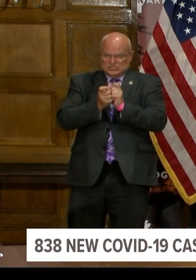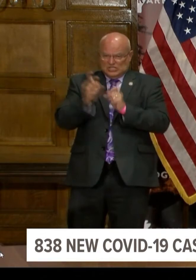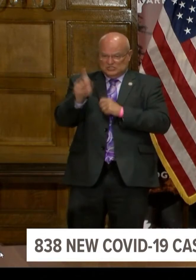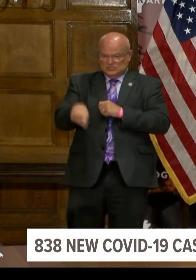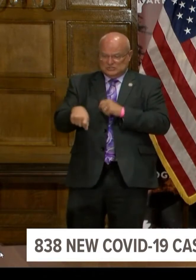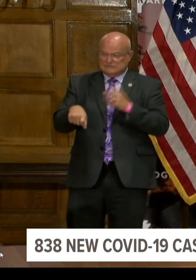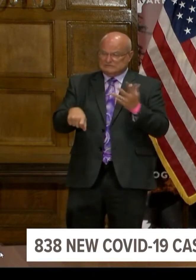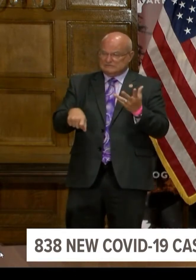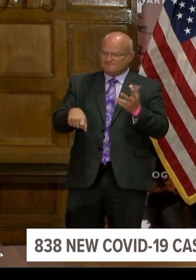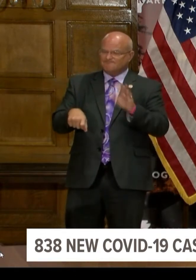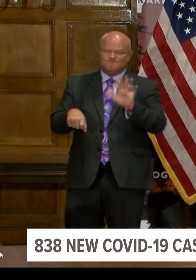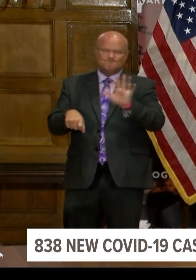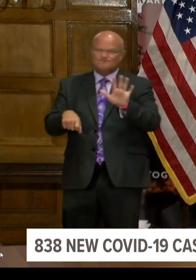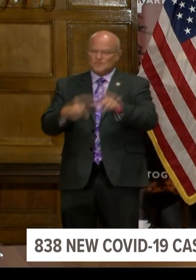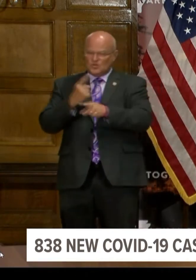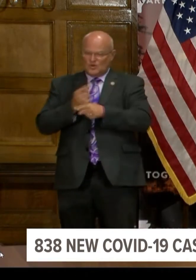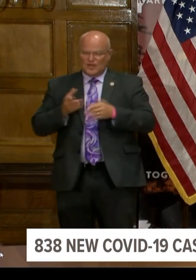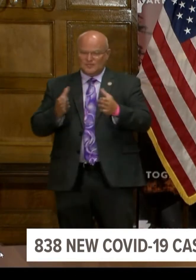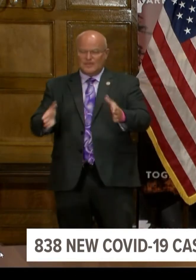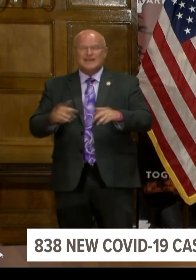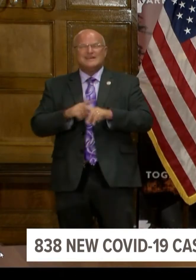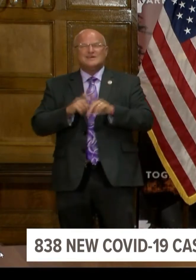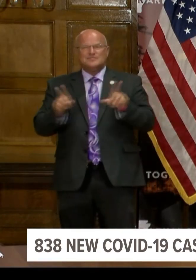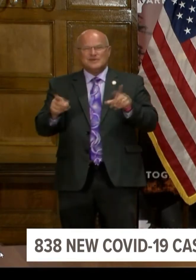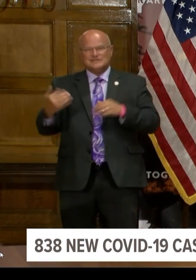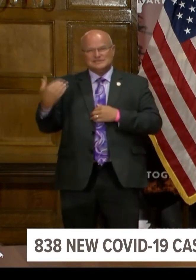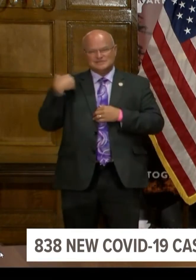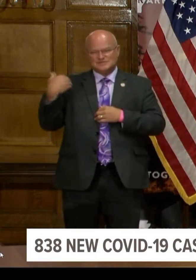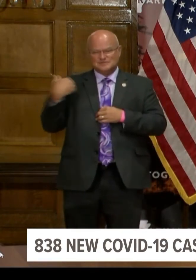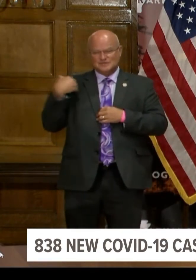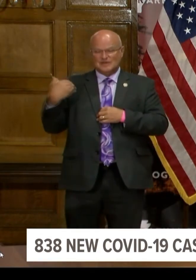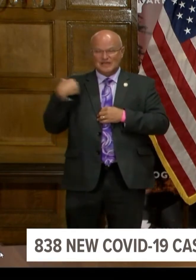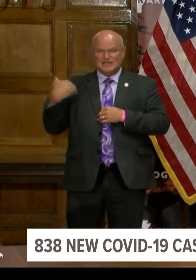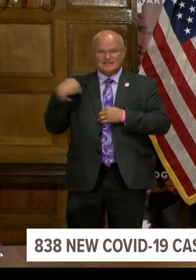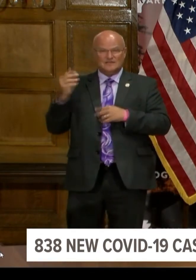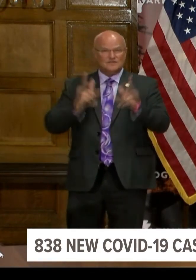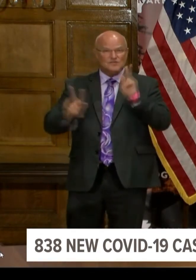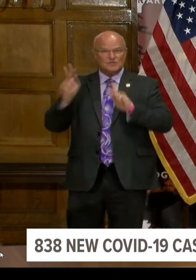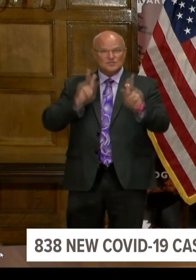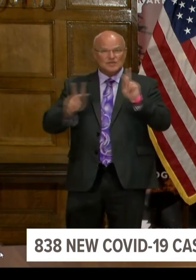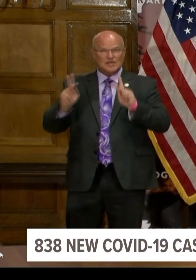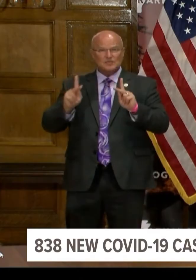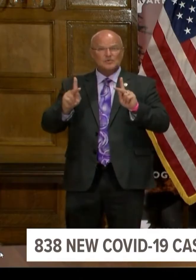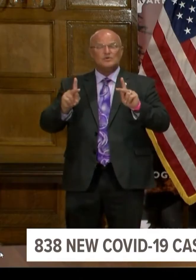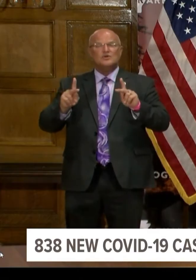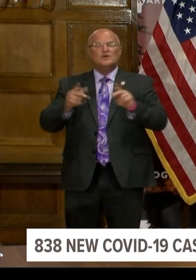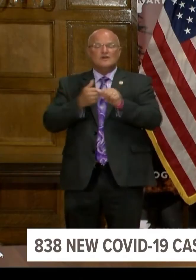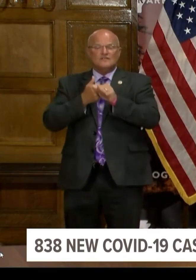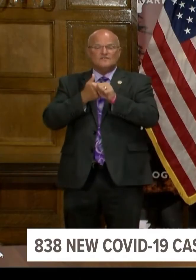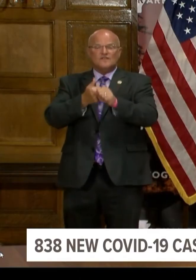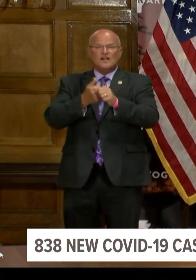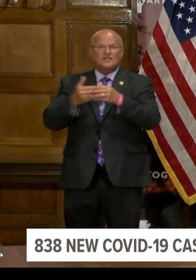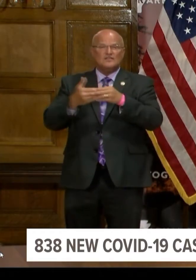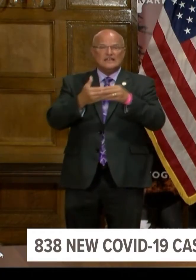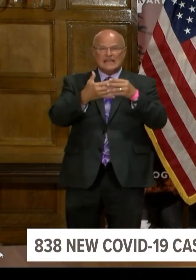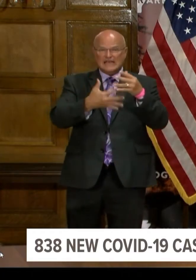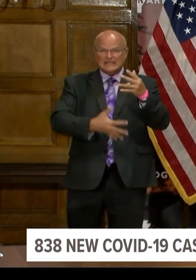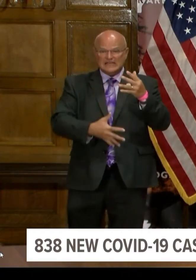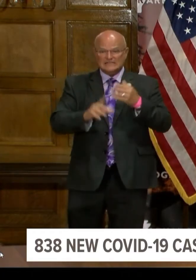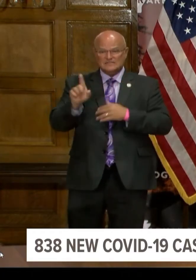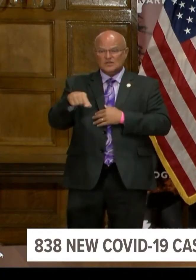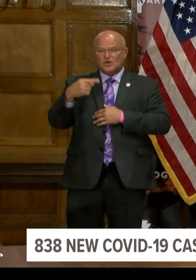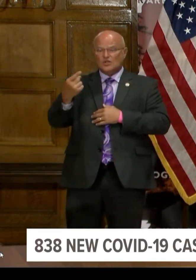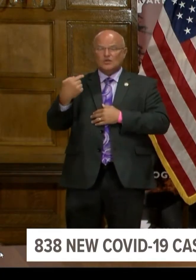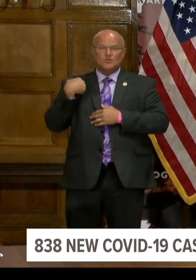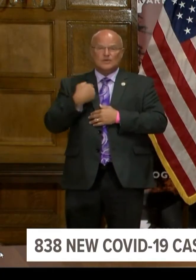path, but it's just a constant reminder for everybody to follow the guidelines. That's the only way